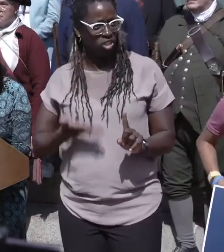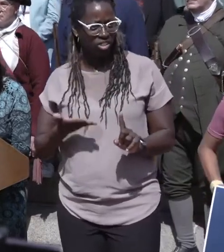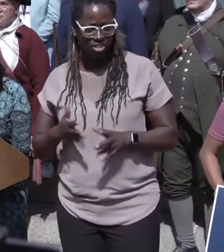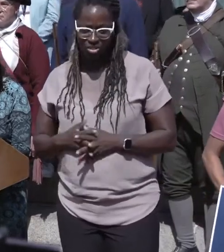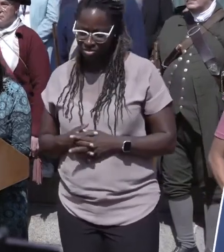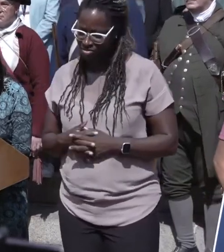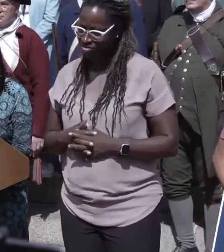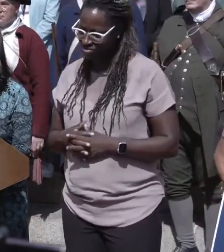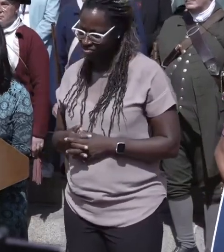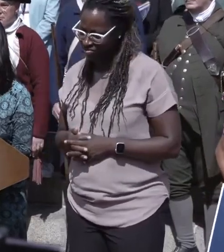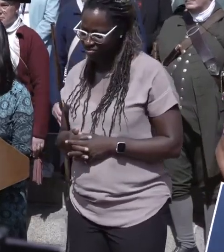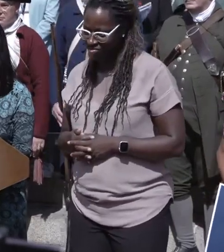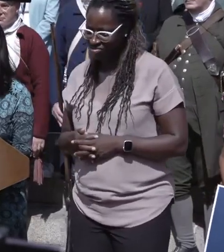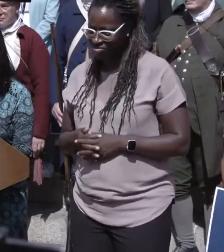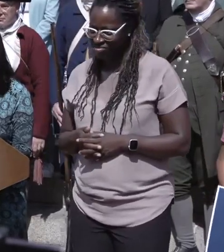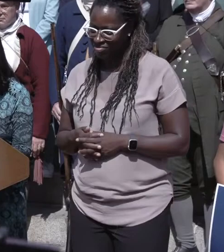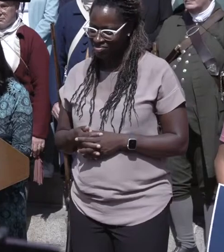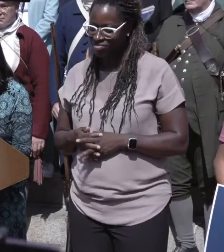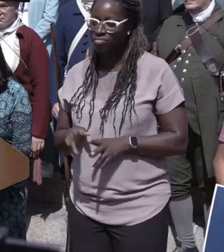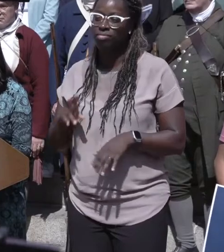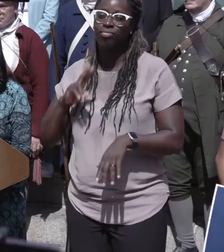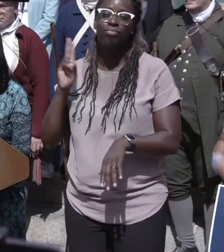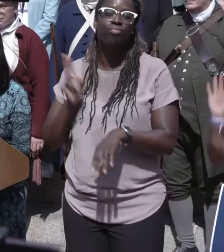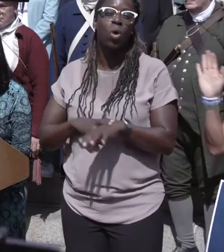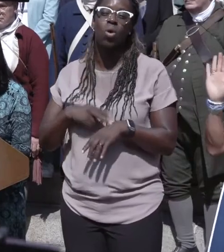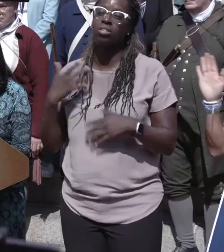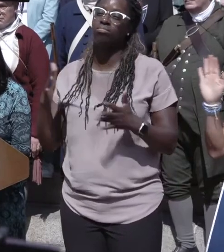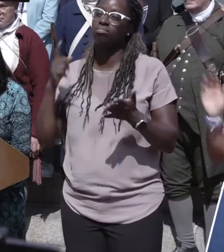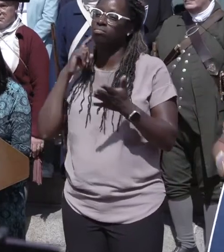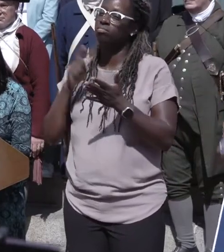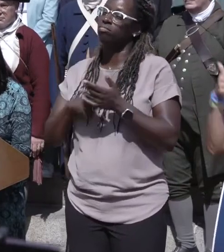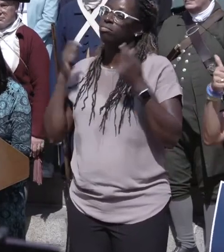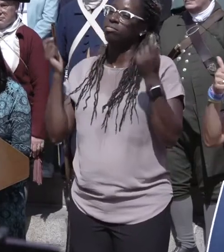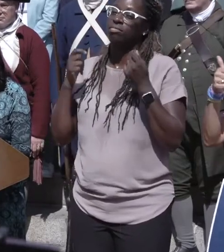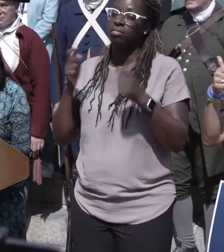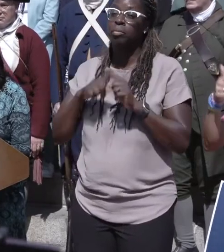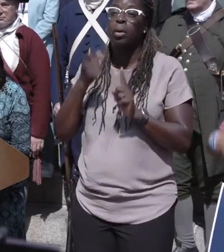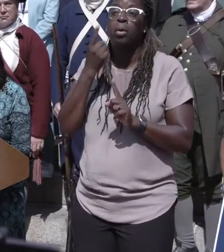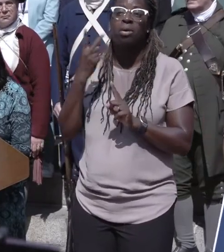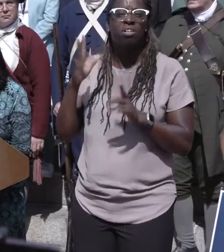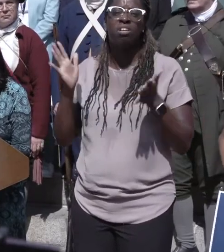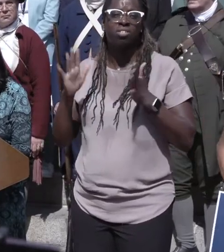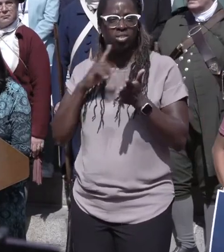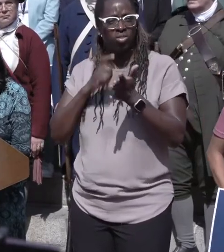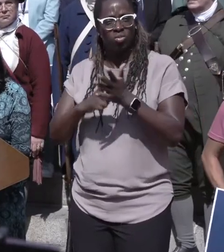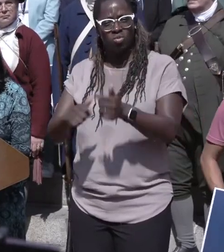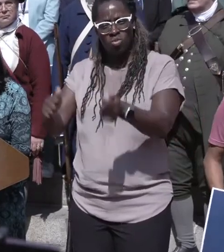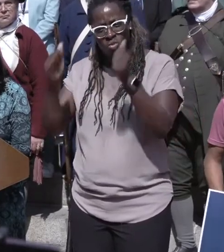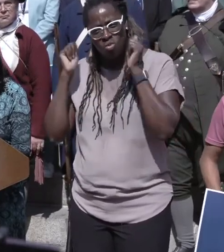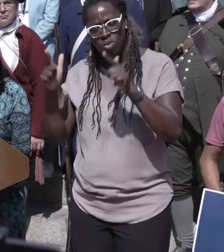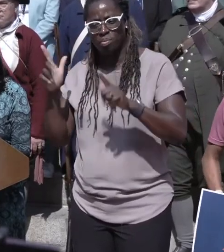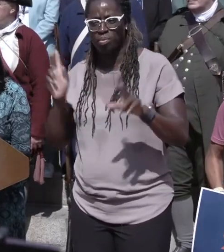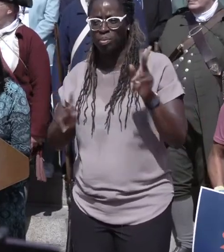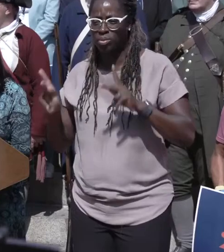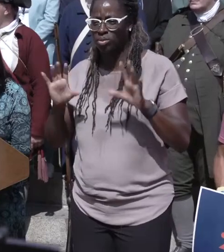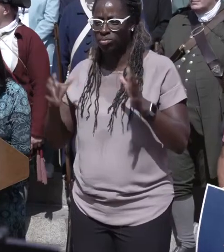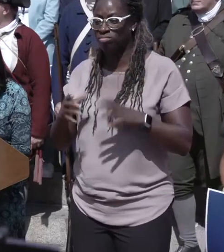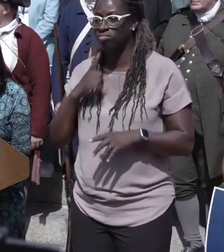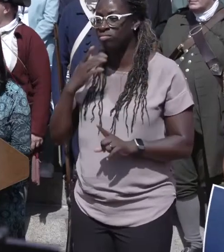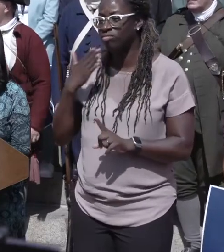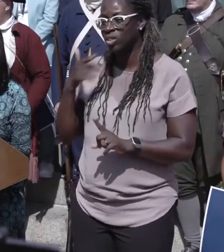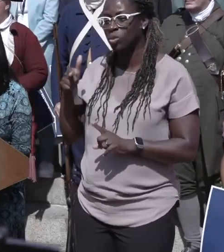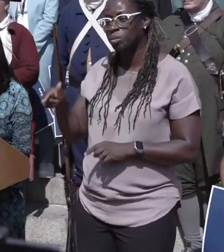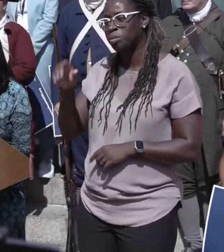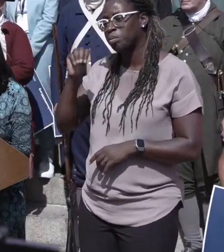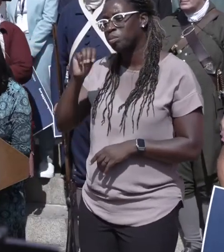And of course, a celebration like this takes a village, and so special thank you also to the Massachusetts 250th Commission and Boston's